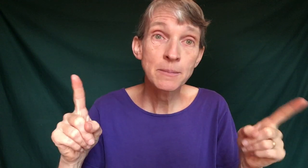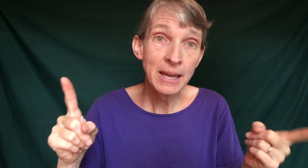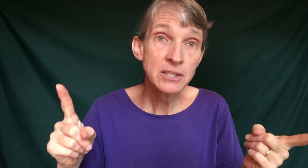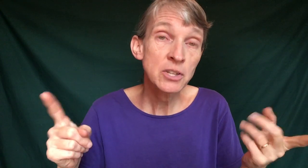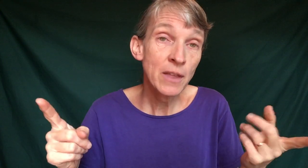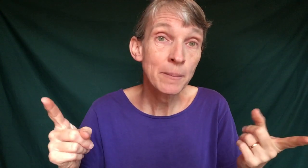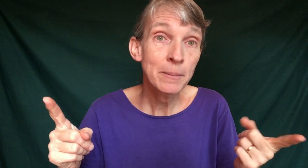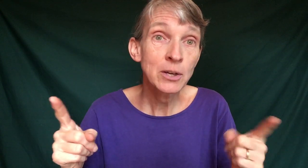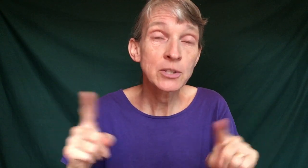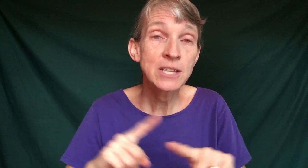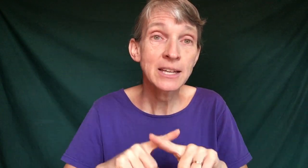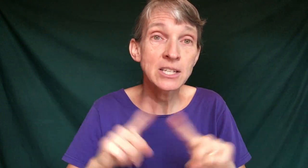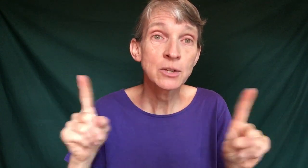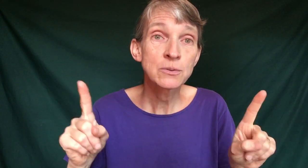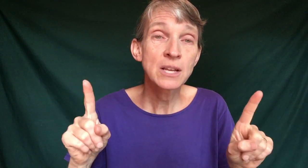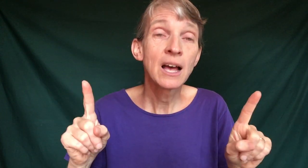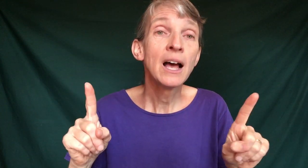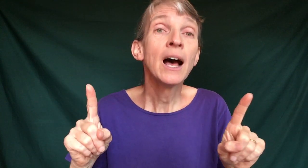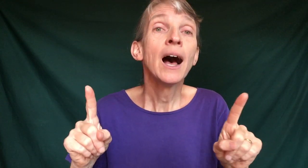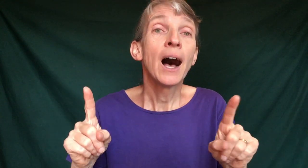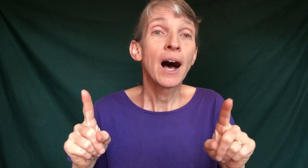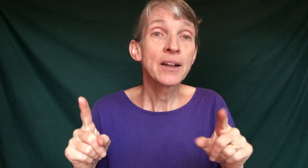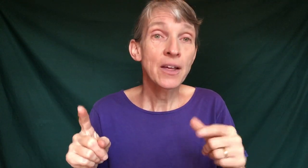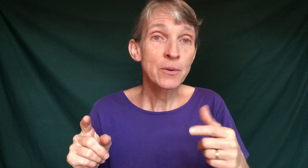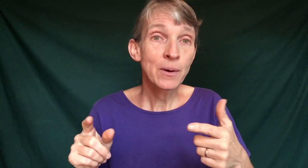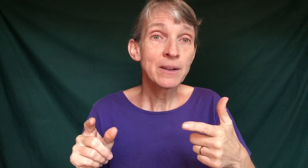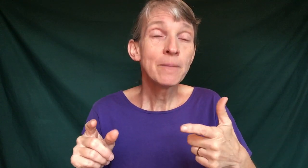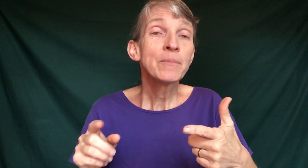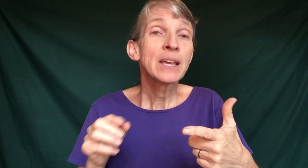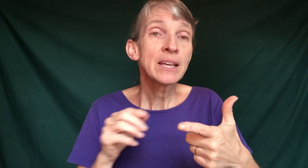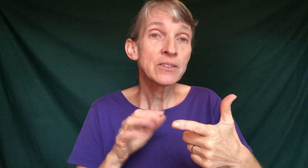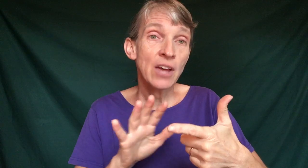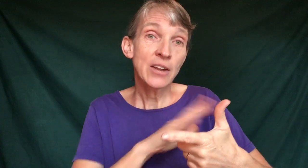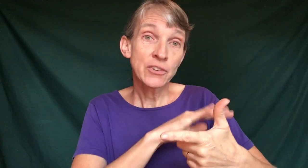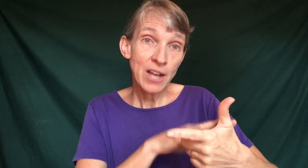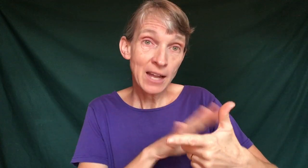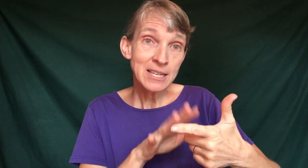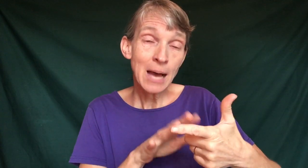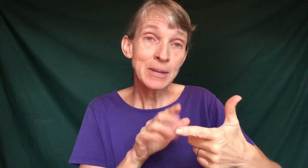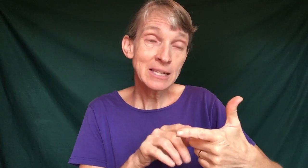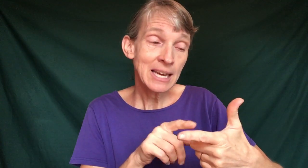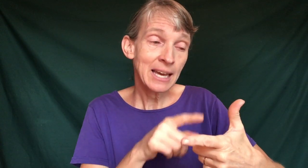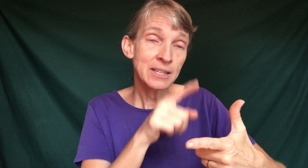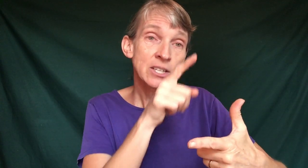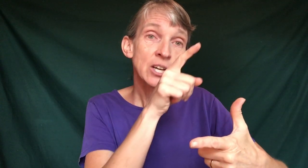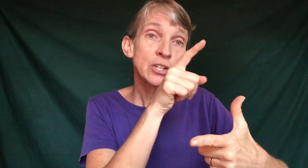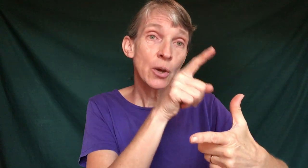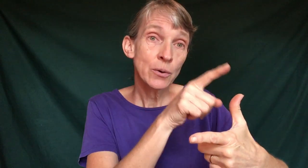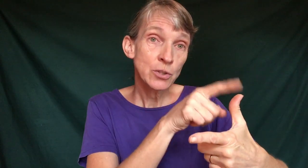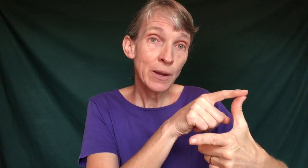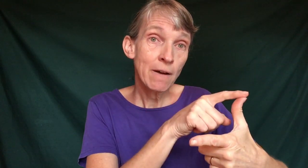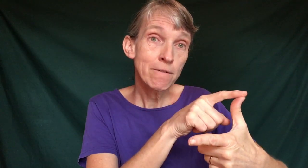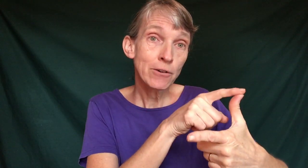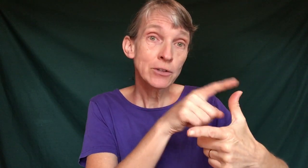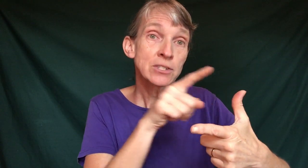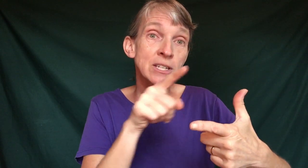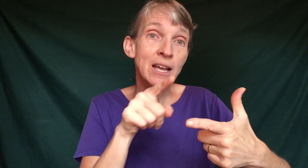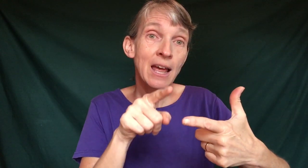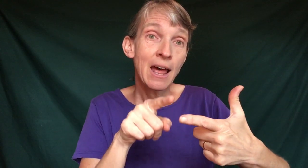make, so that might be a good sign to use. Another one is on your non-dominant hand, showing first